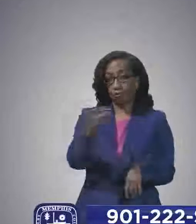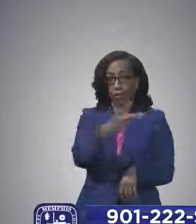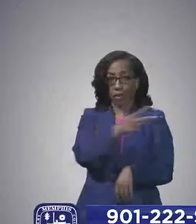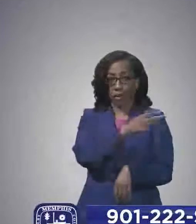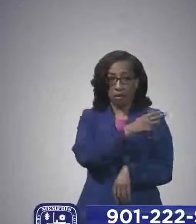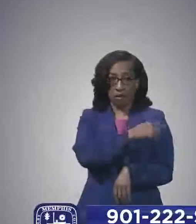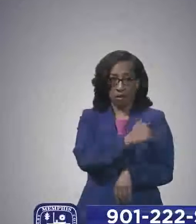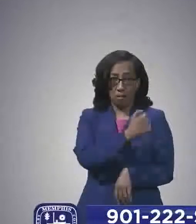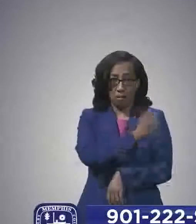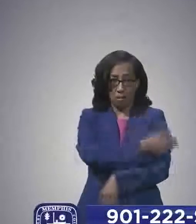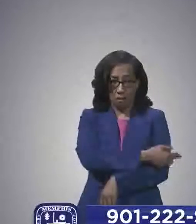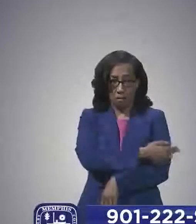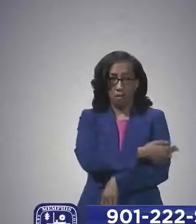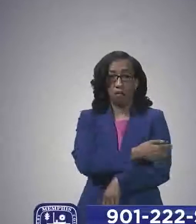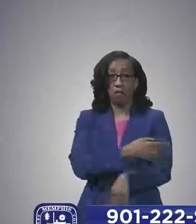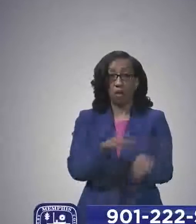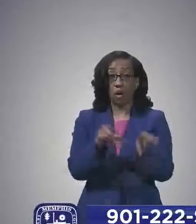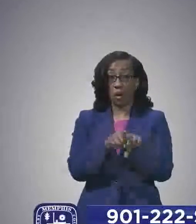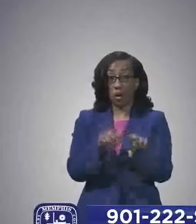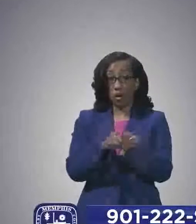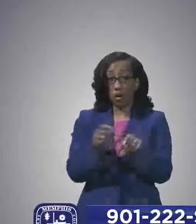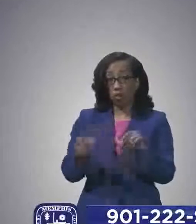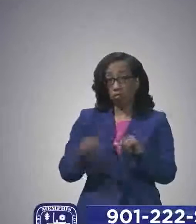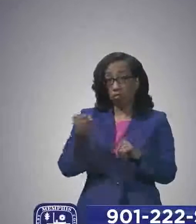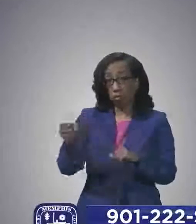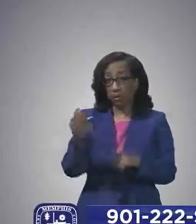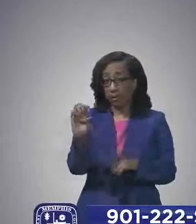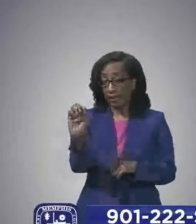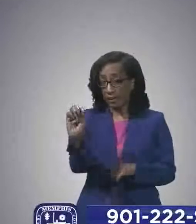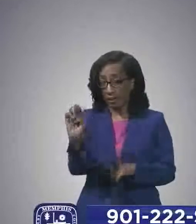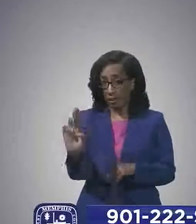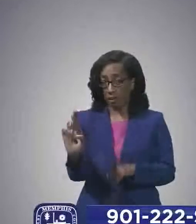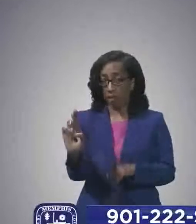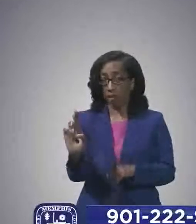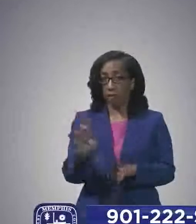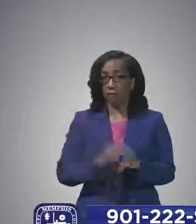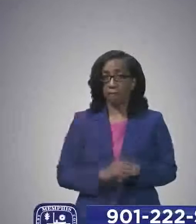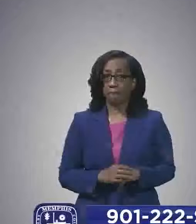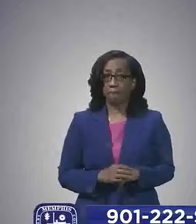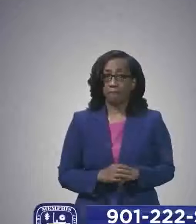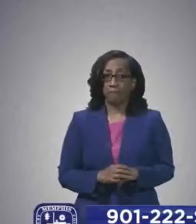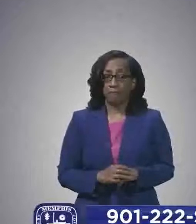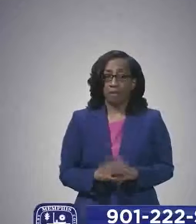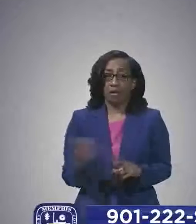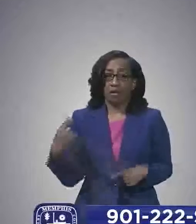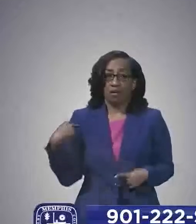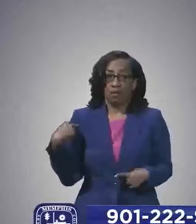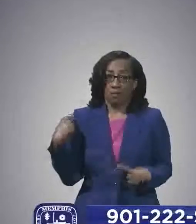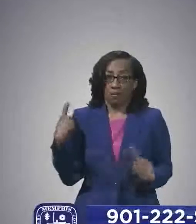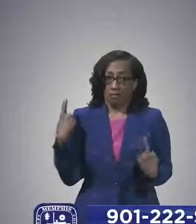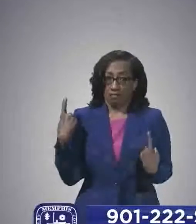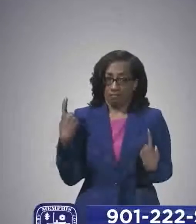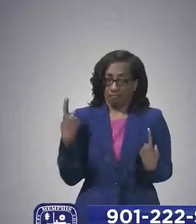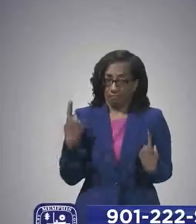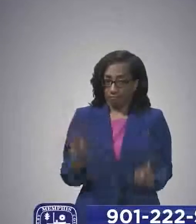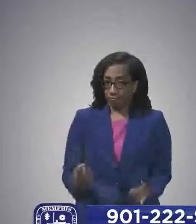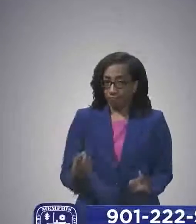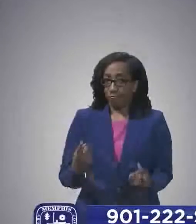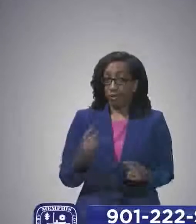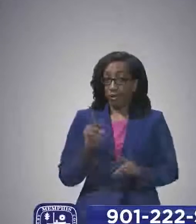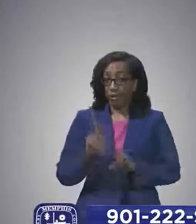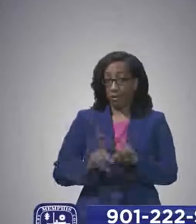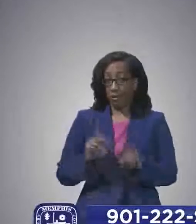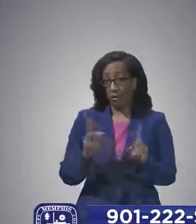including being admitted to the emergency room, which has caused and